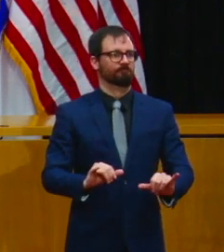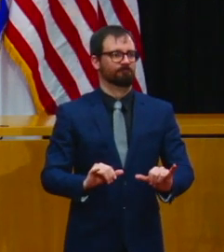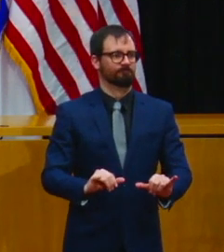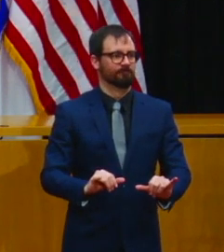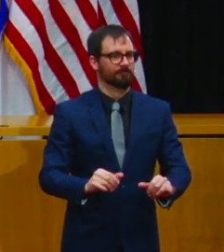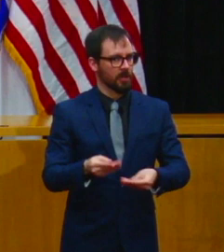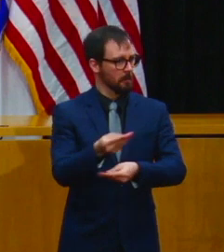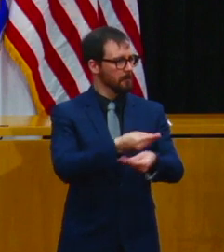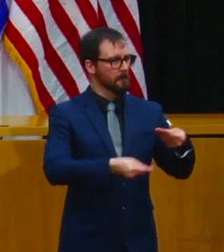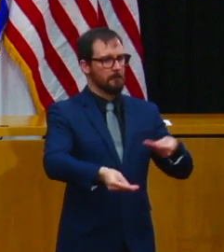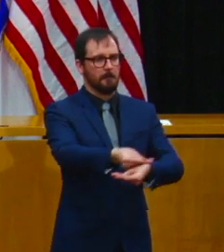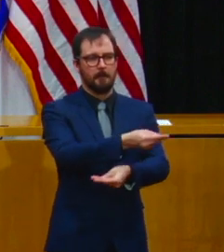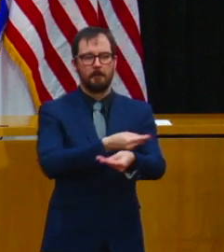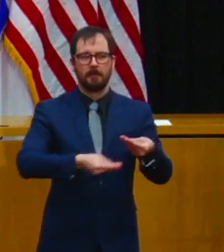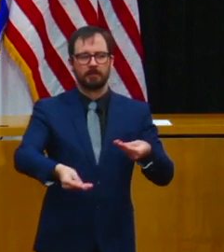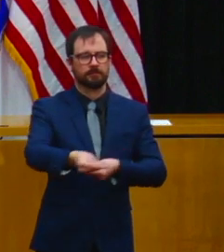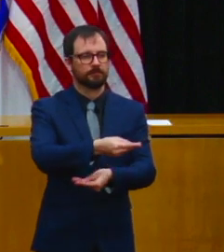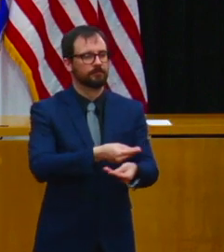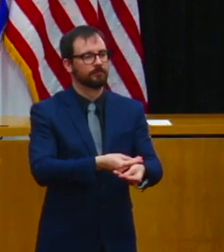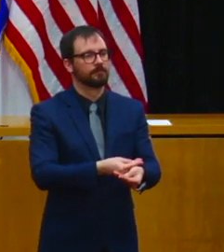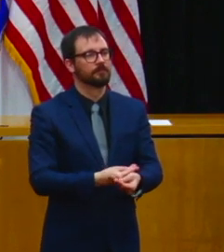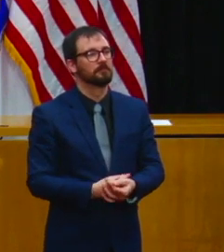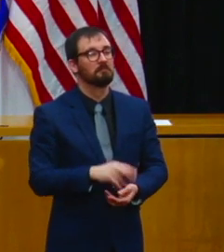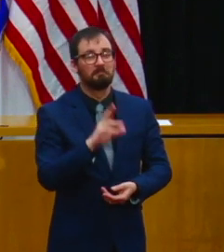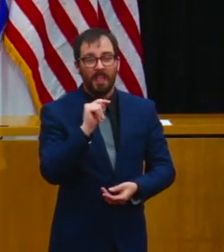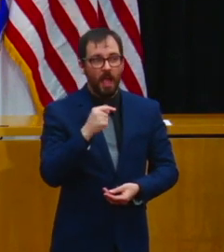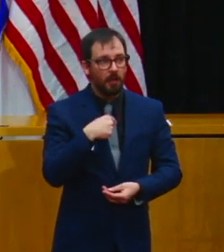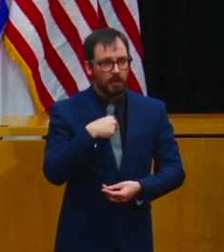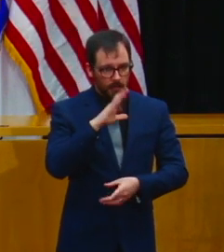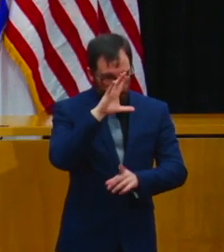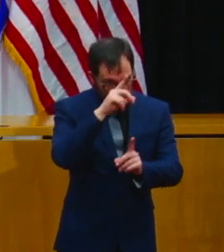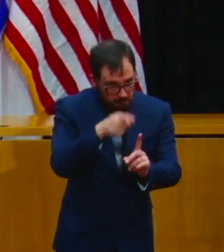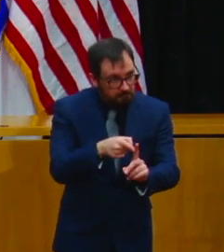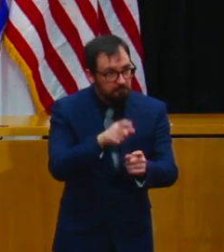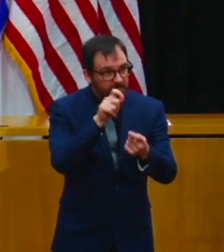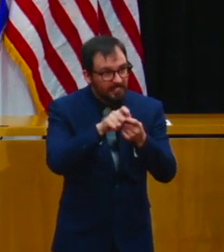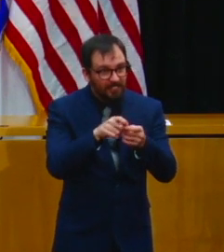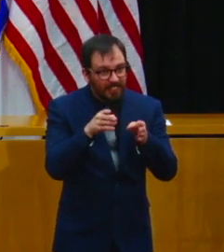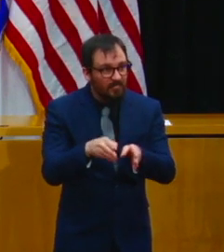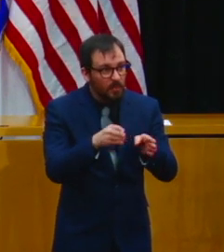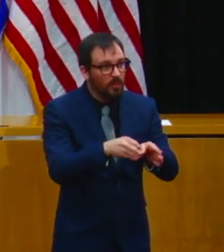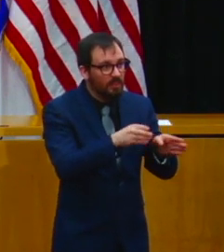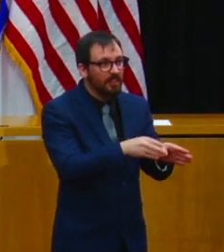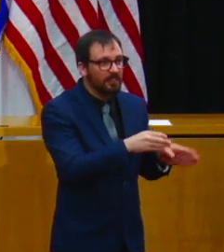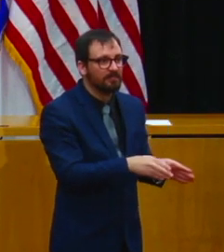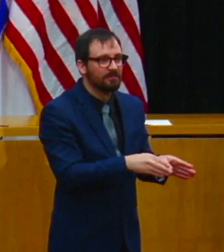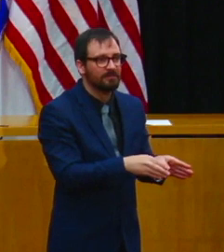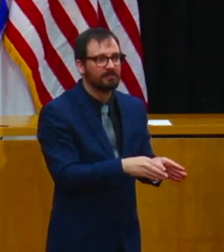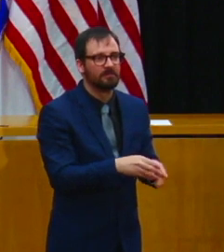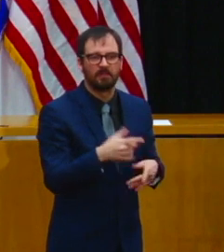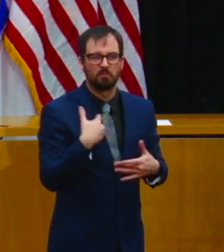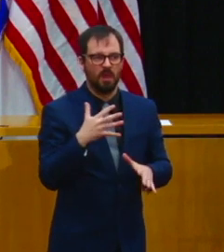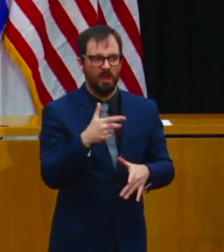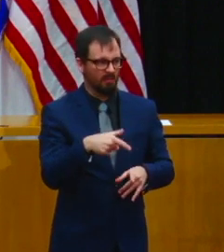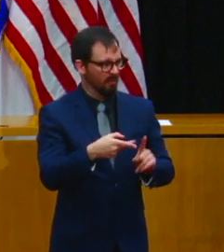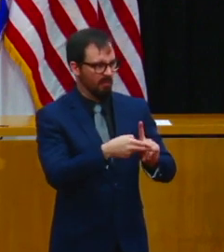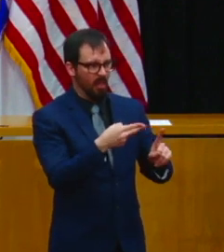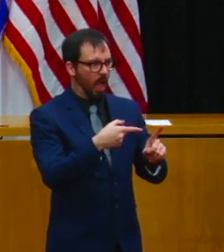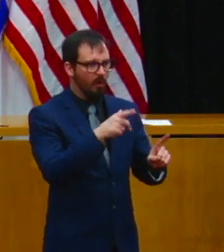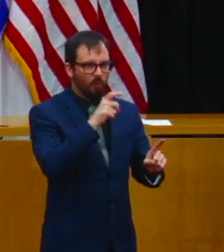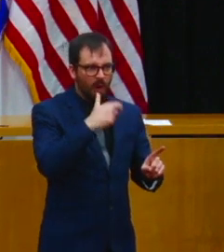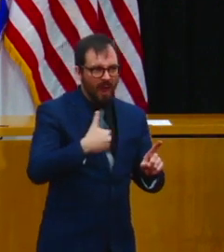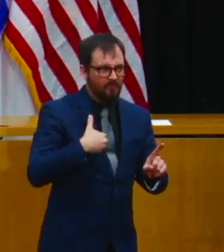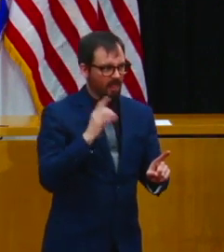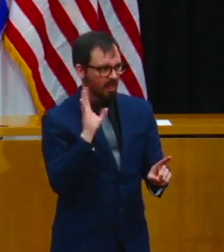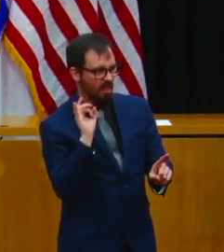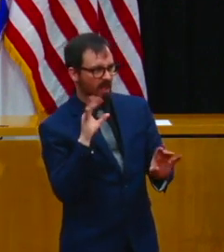ensure that they are also safe and protected from bullying and the like and being spotted by someone. So what I'm telling you is this is a very